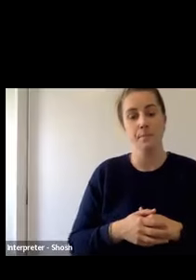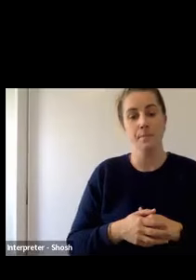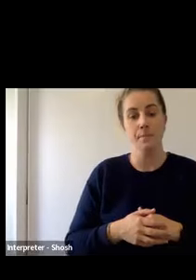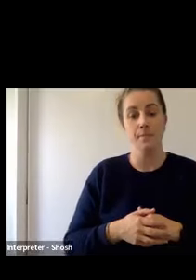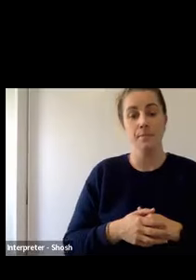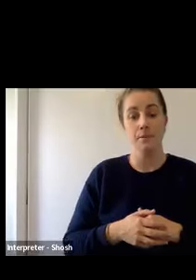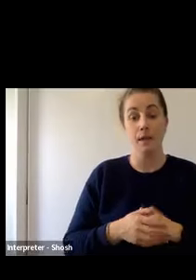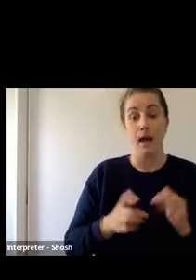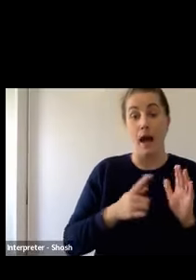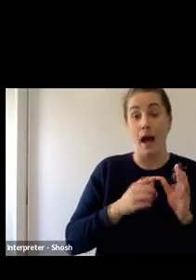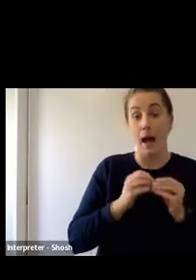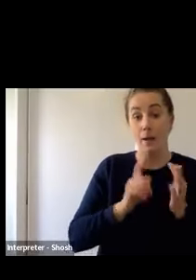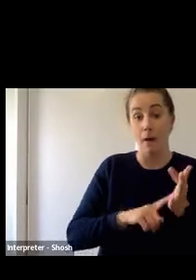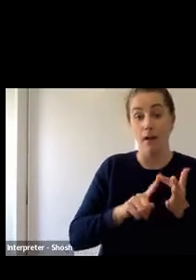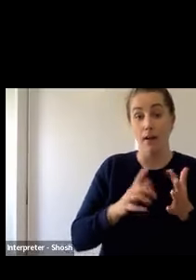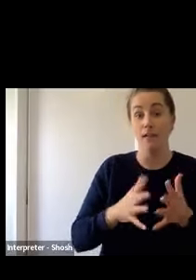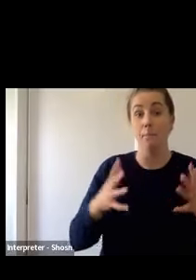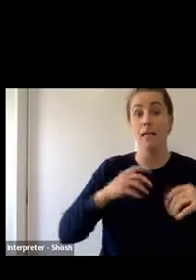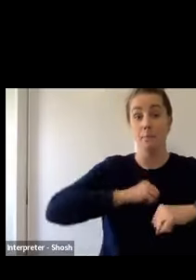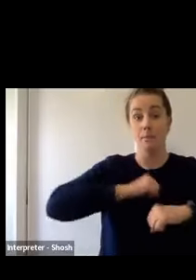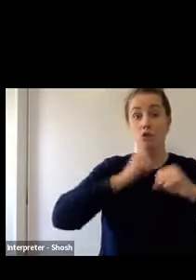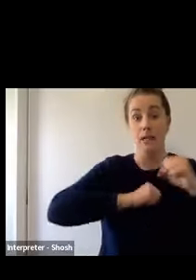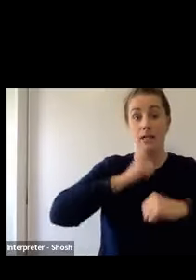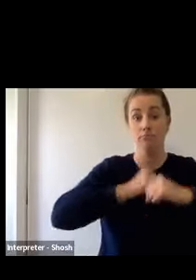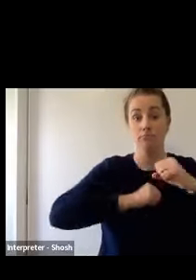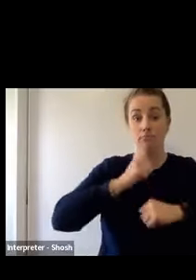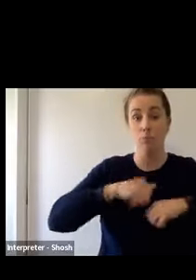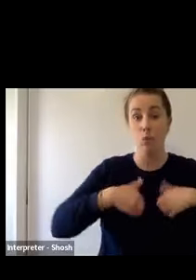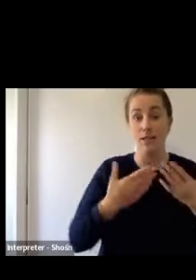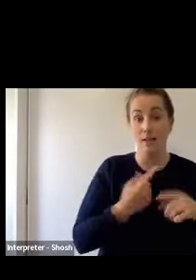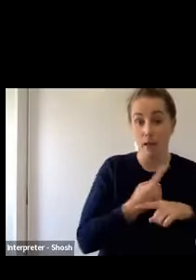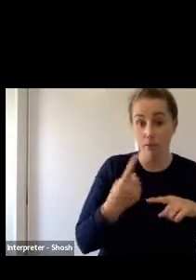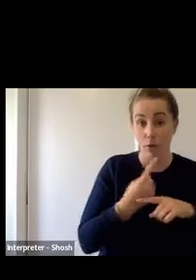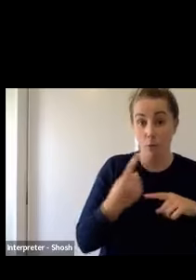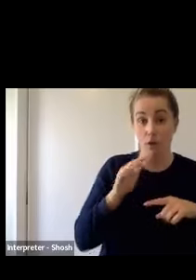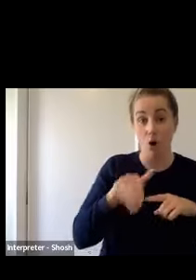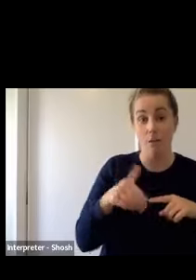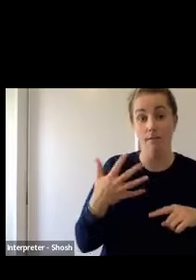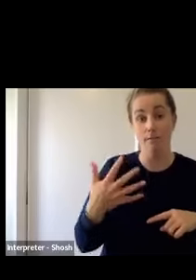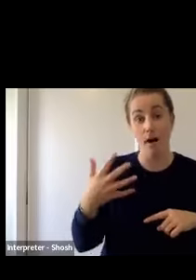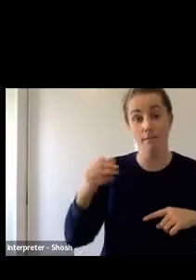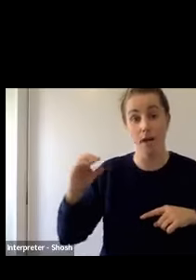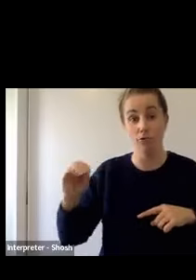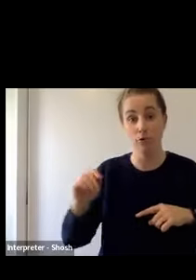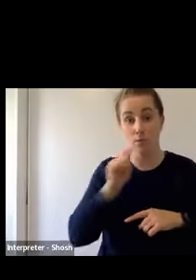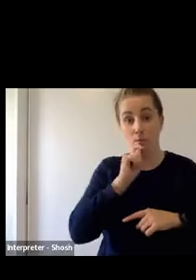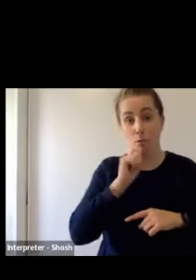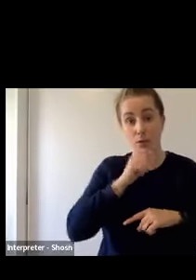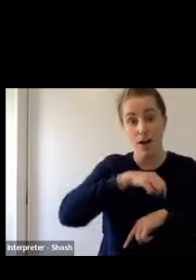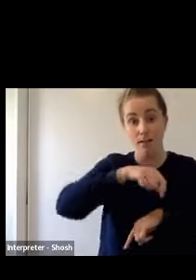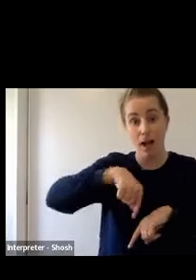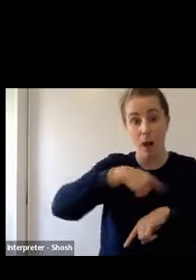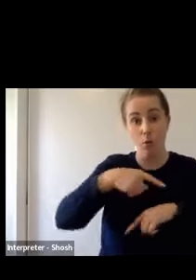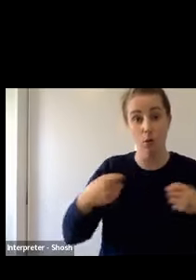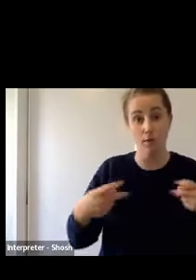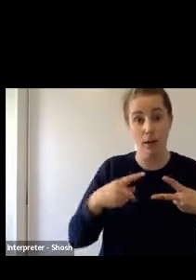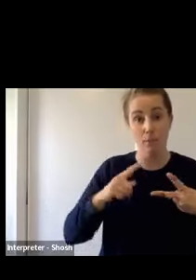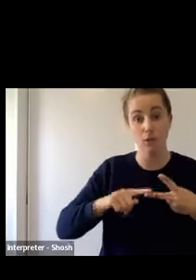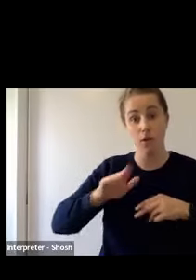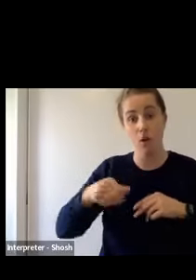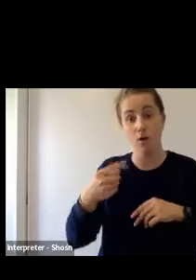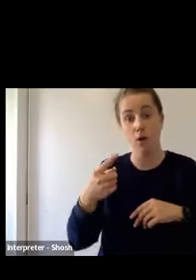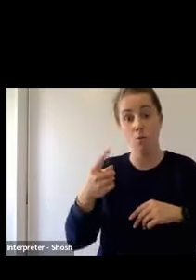So Able is a machine. We deliver every week over 500 broadcast hours of captions and over 100 broadcast